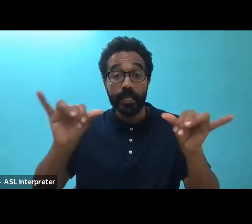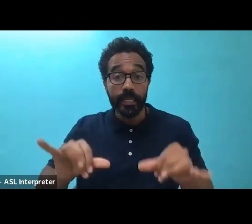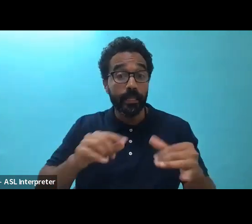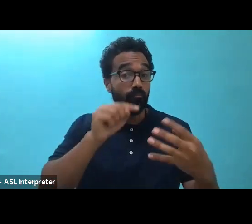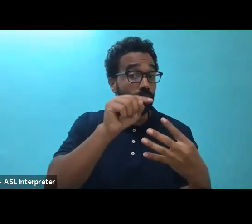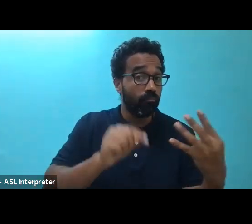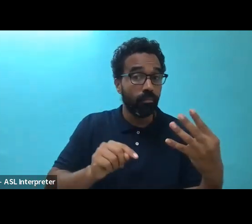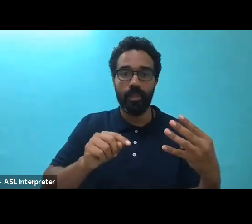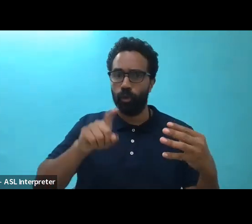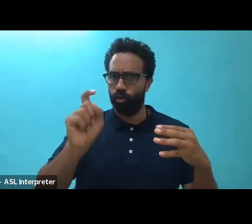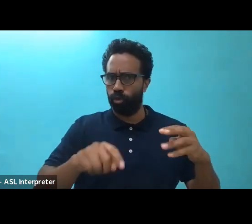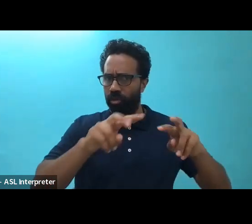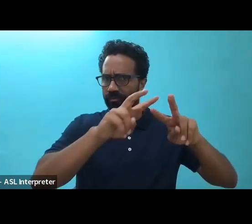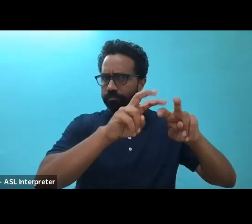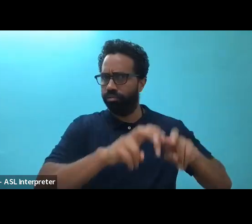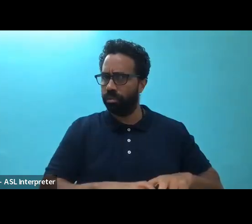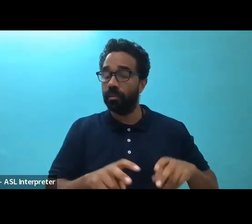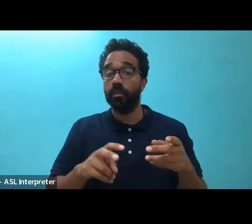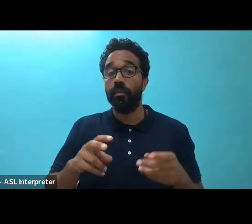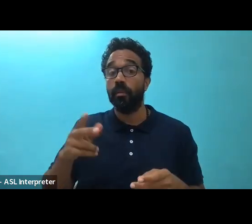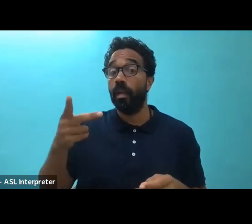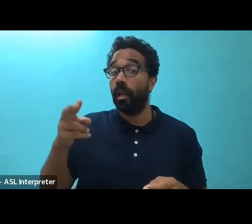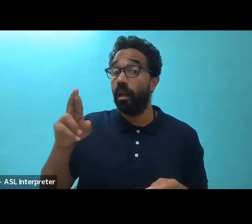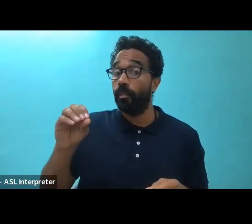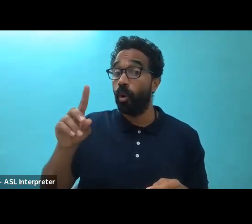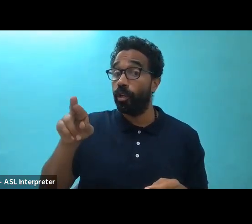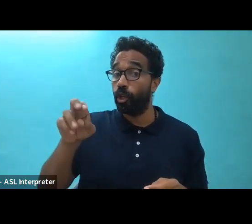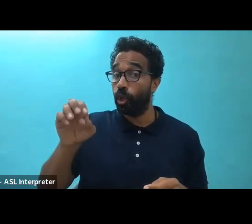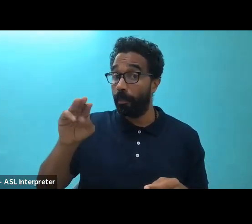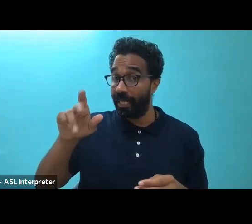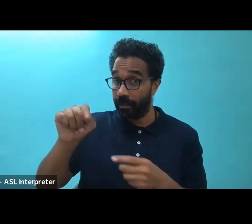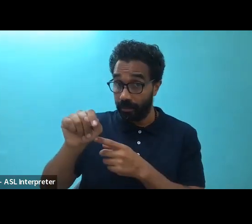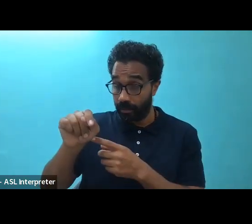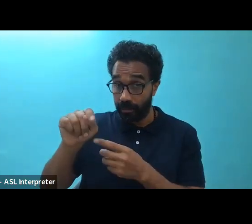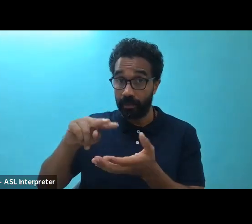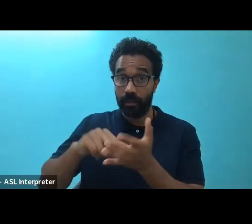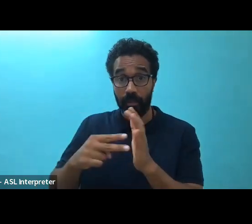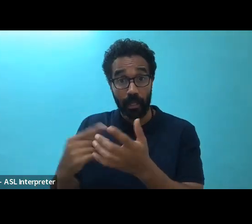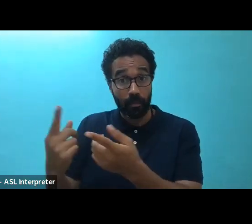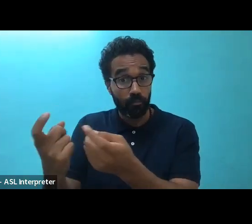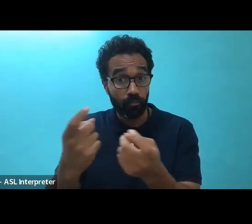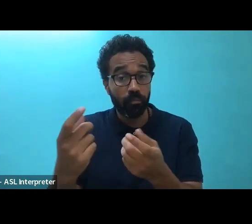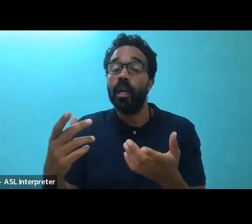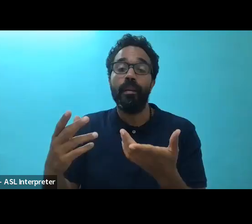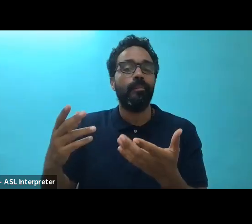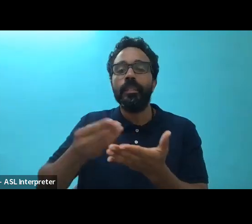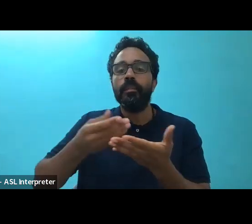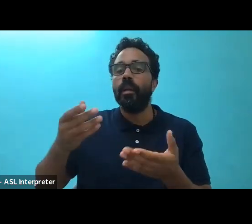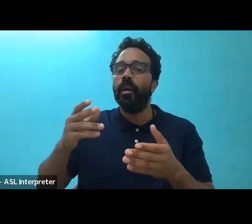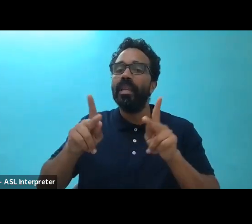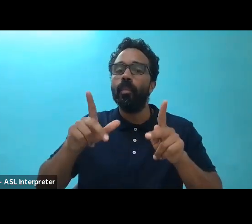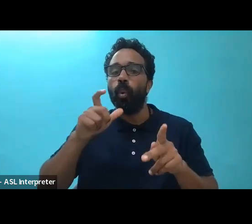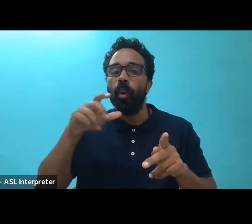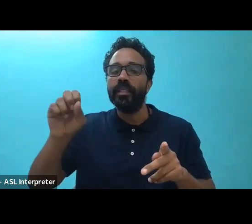evaluated, whether it's procurement to find out if you are including diverse suppliers, if you